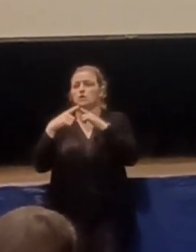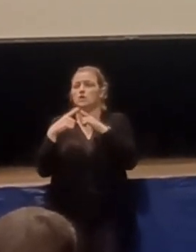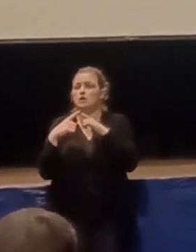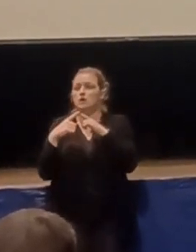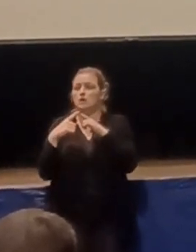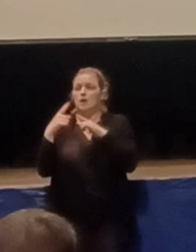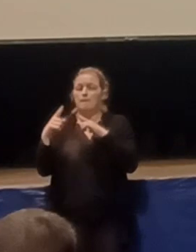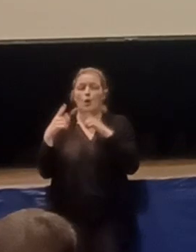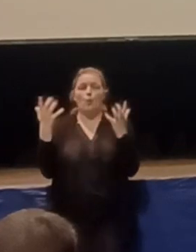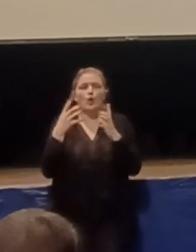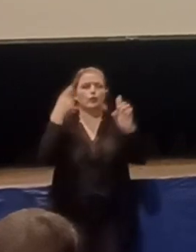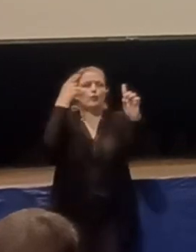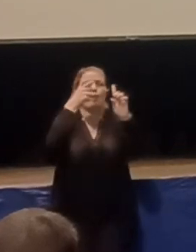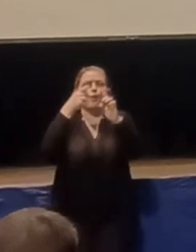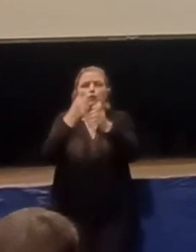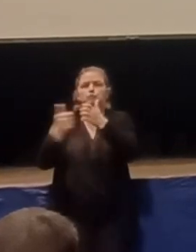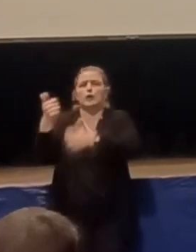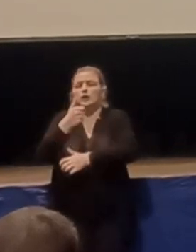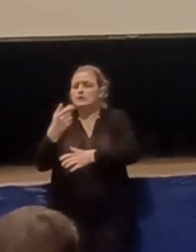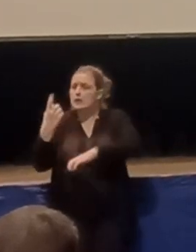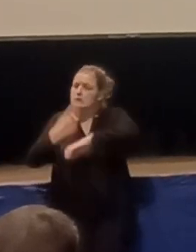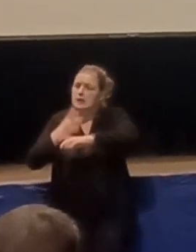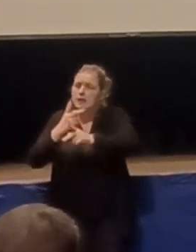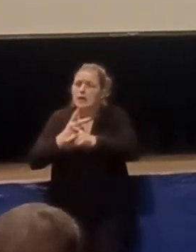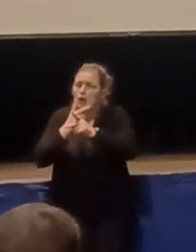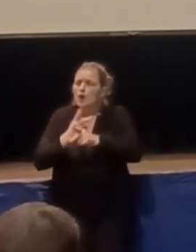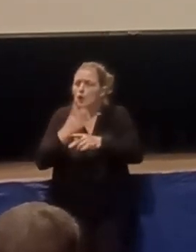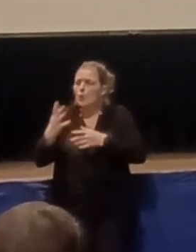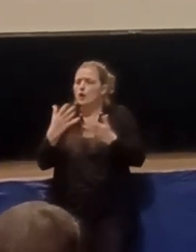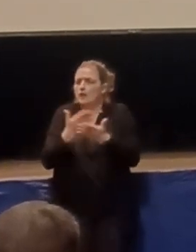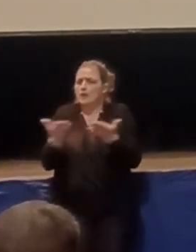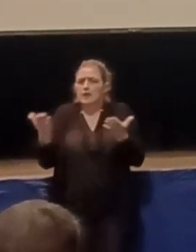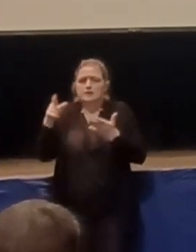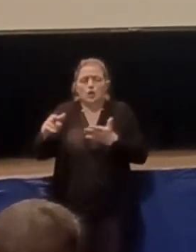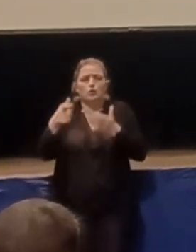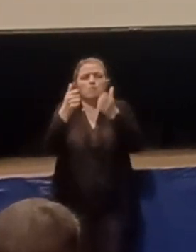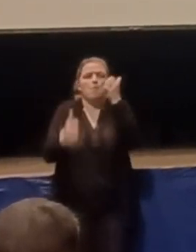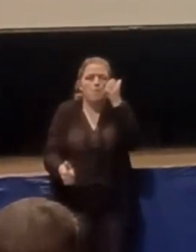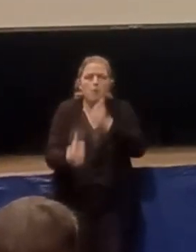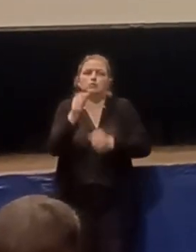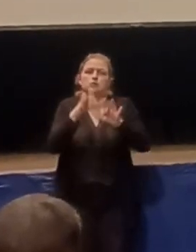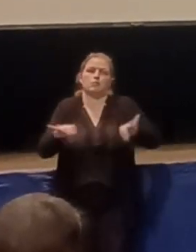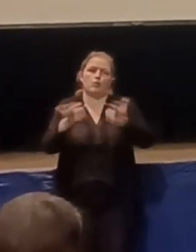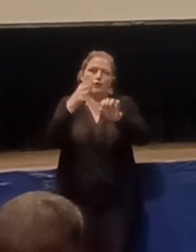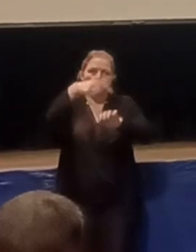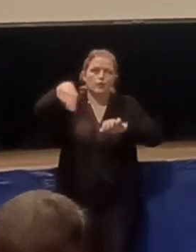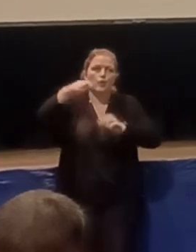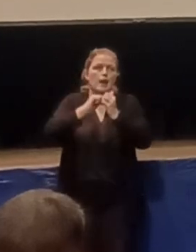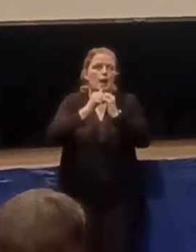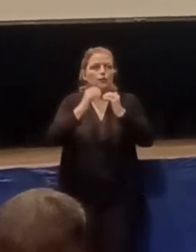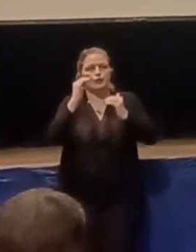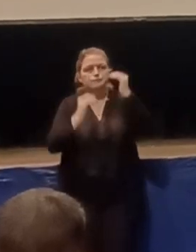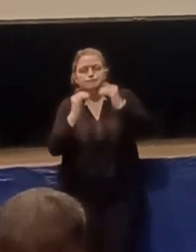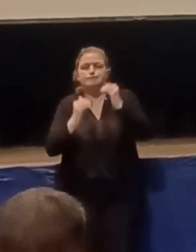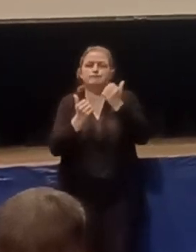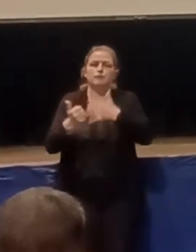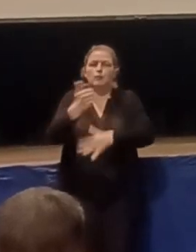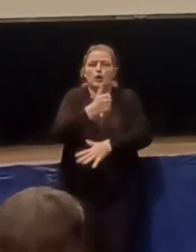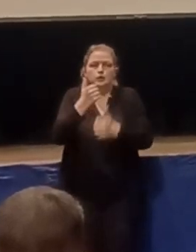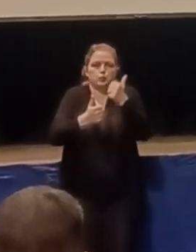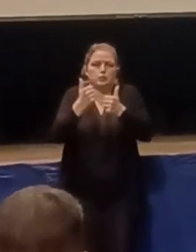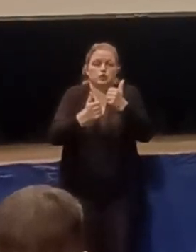the goals and priorities, like daycare facilities, you know, what are the things that are most important for how we leverage those 8 acres. I think our goal